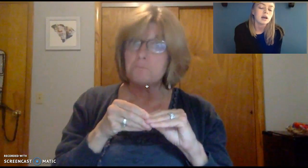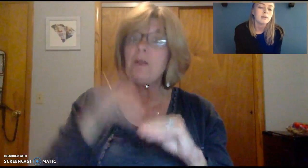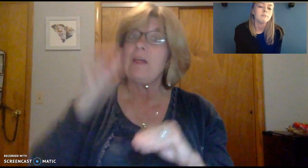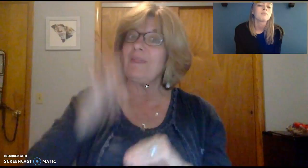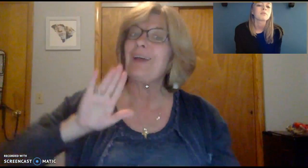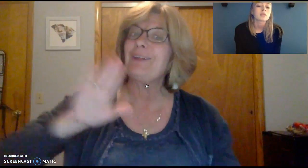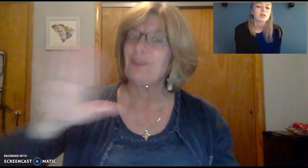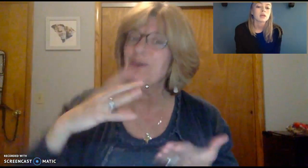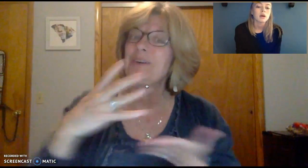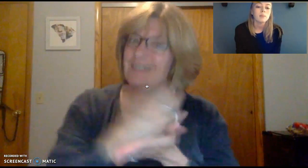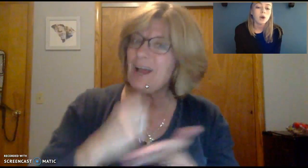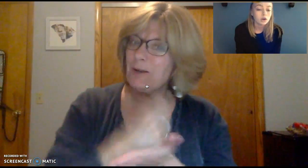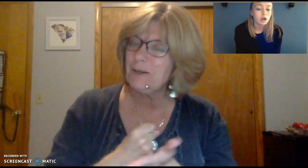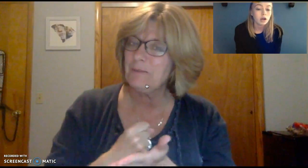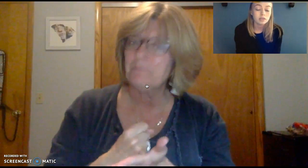would become